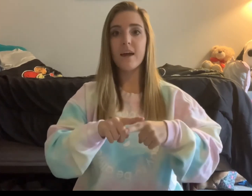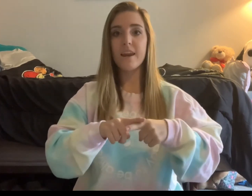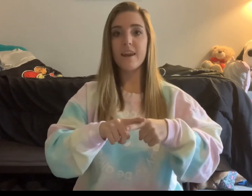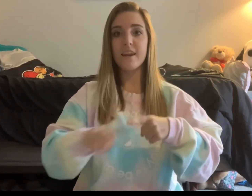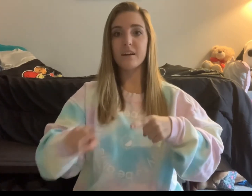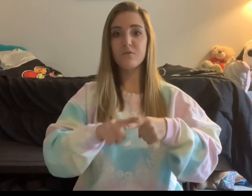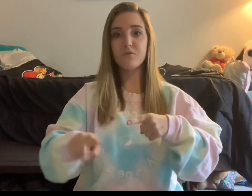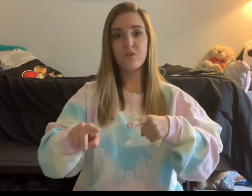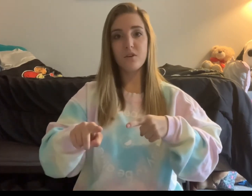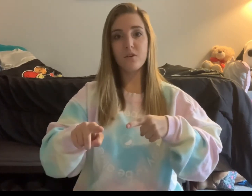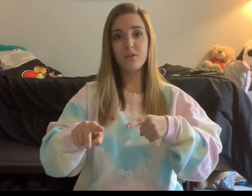Knife,